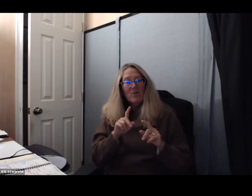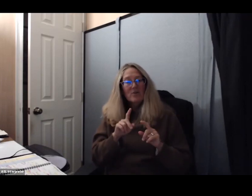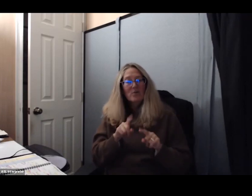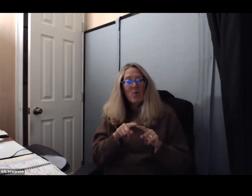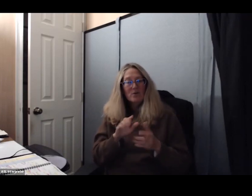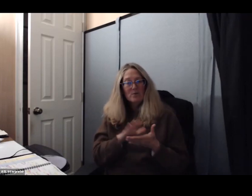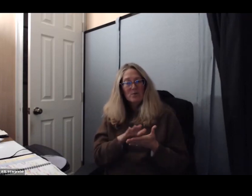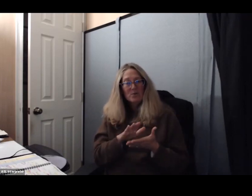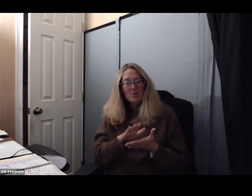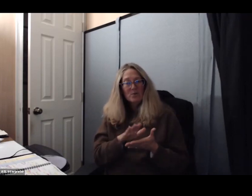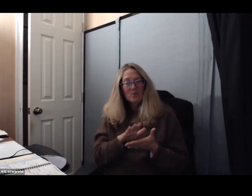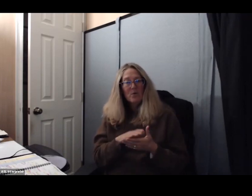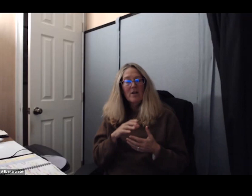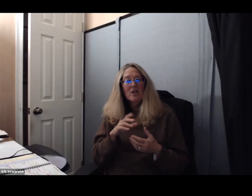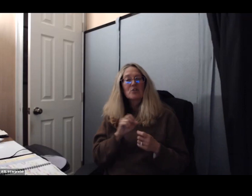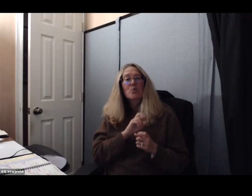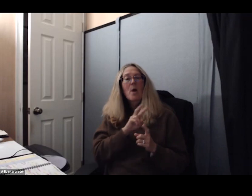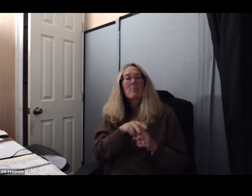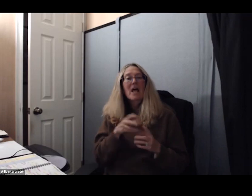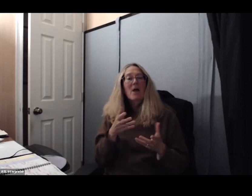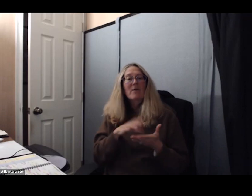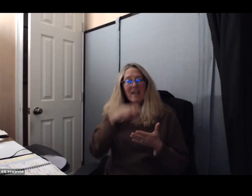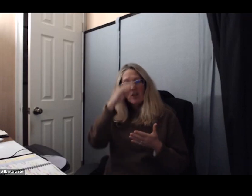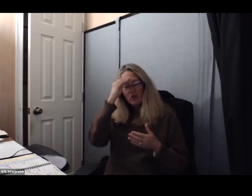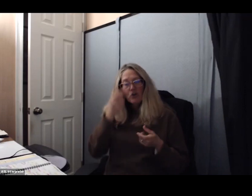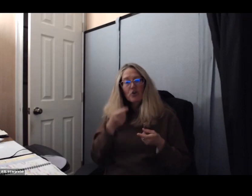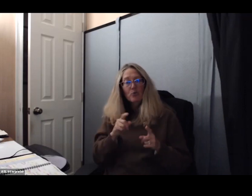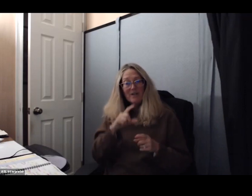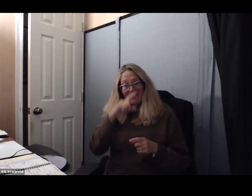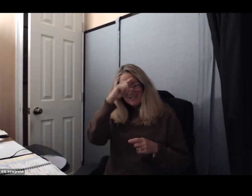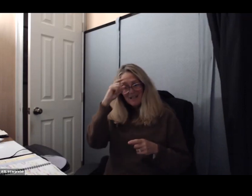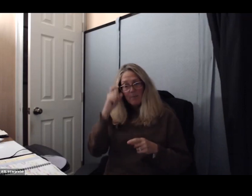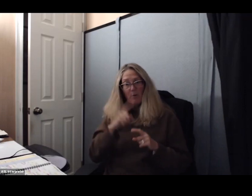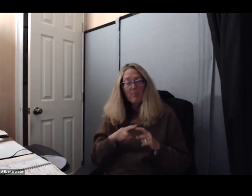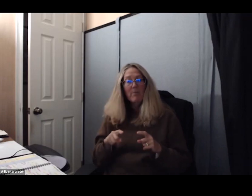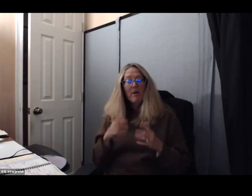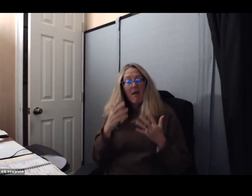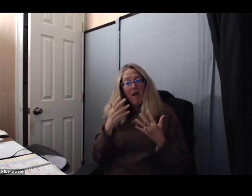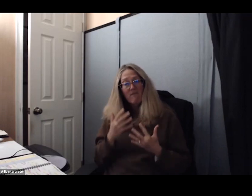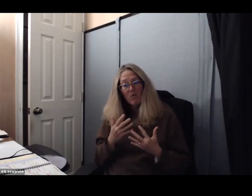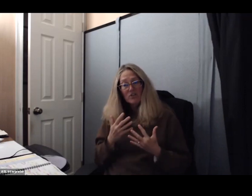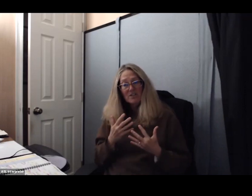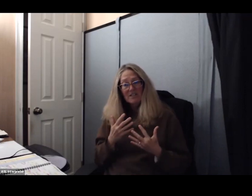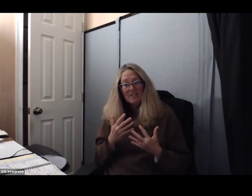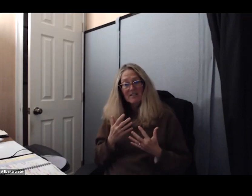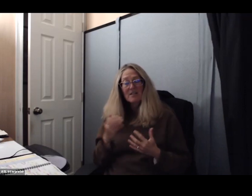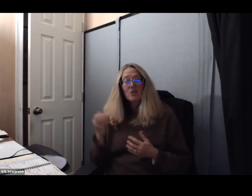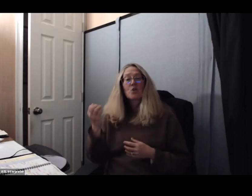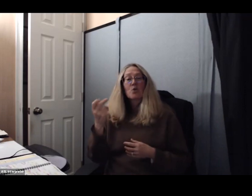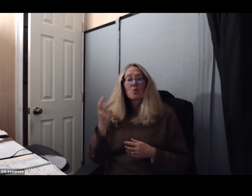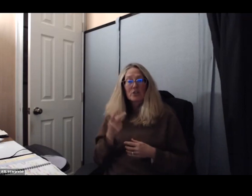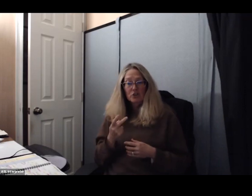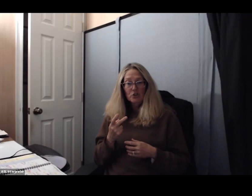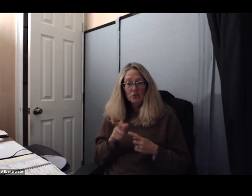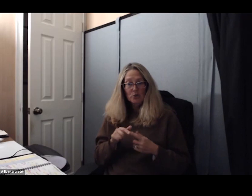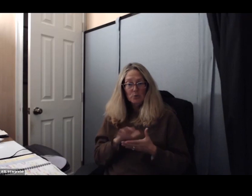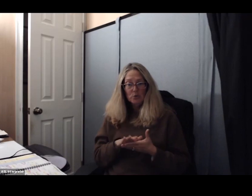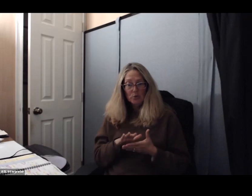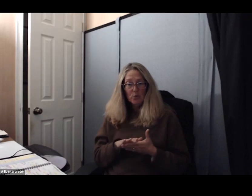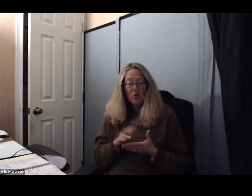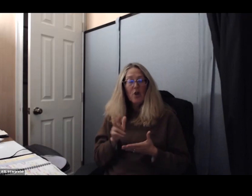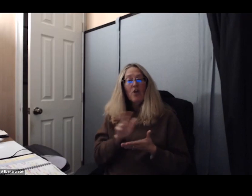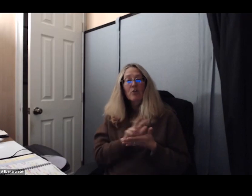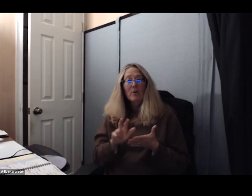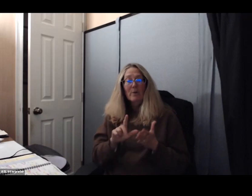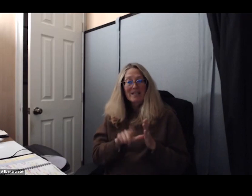school to apply what they've learned over the summer. But unfortunately, at the return of going to school, 3 weeks